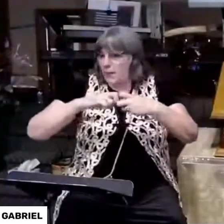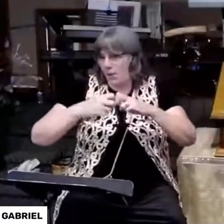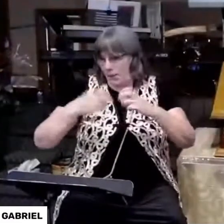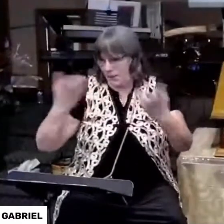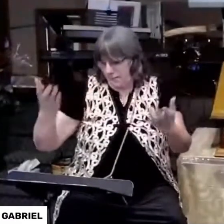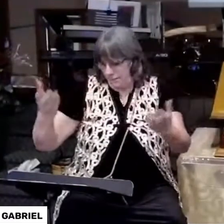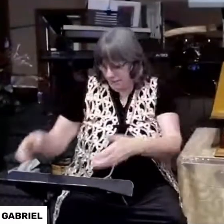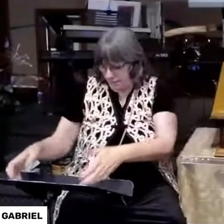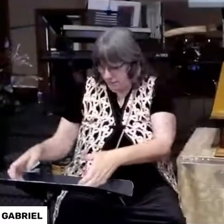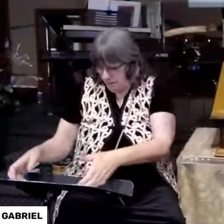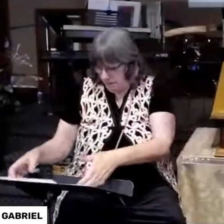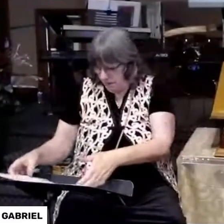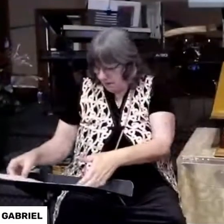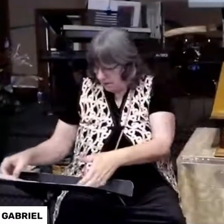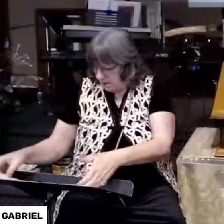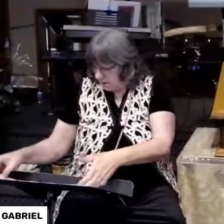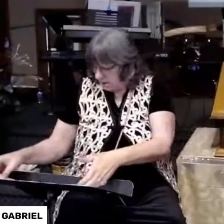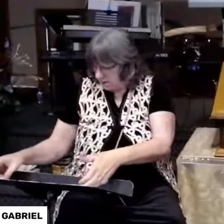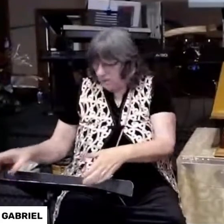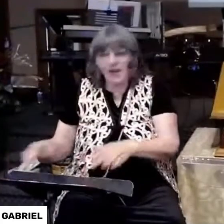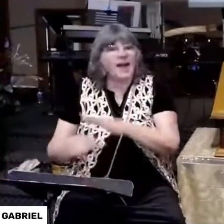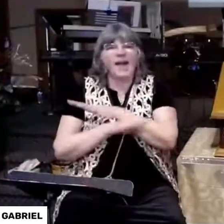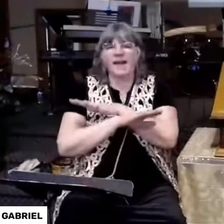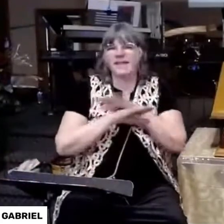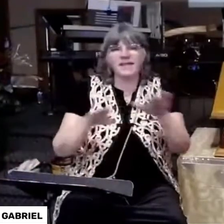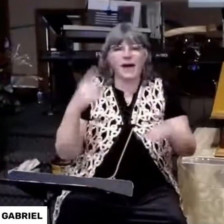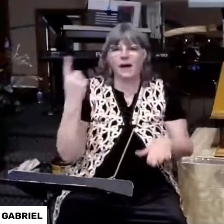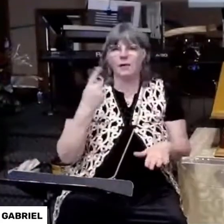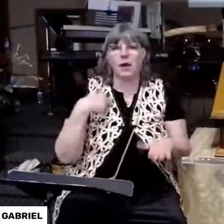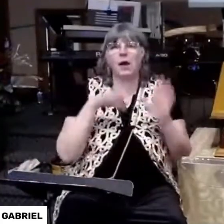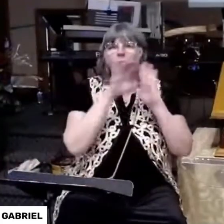in order to teach them how to deal